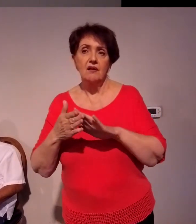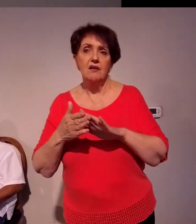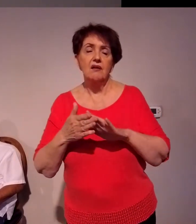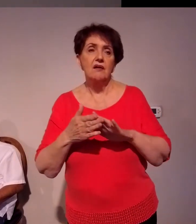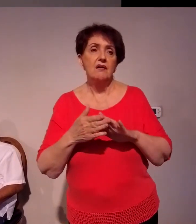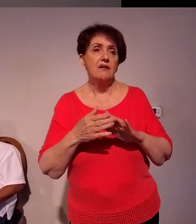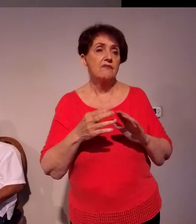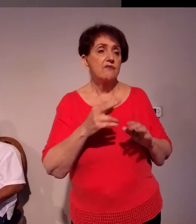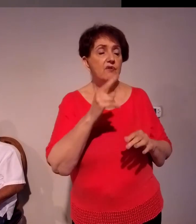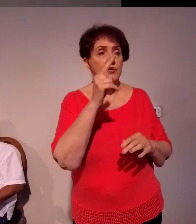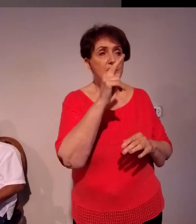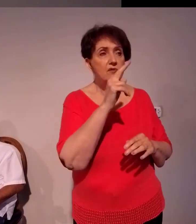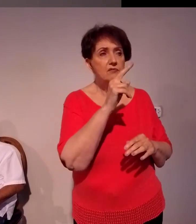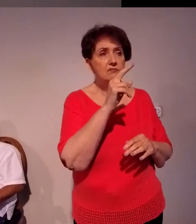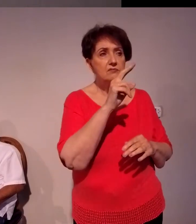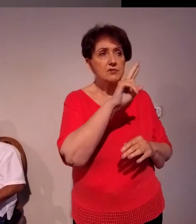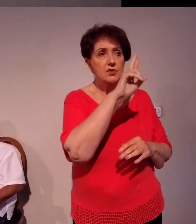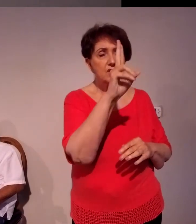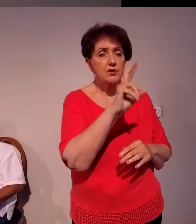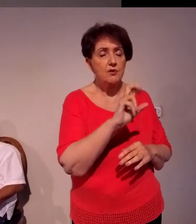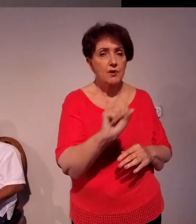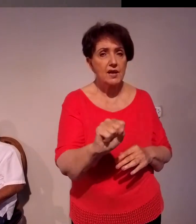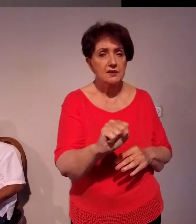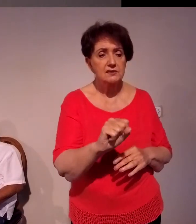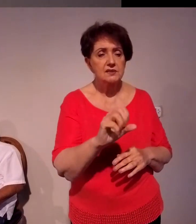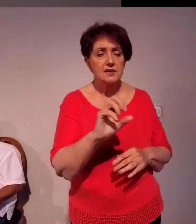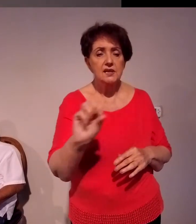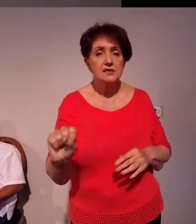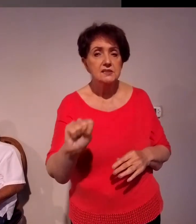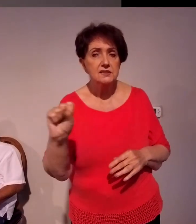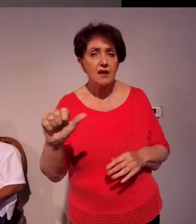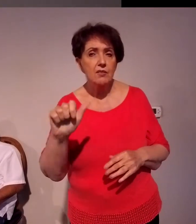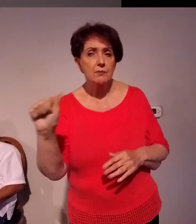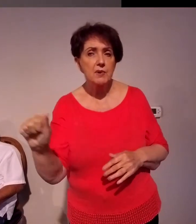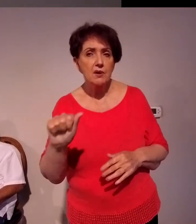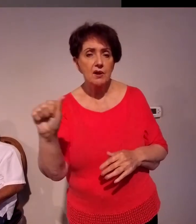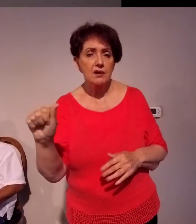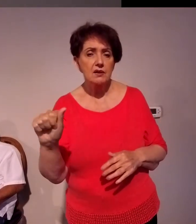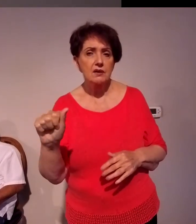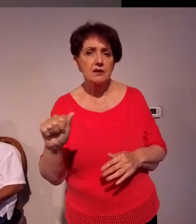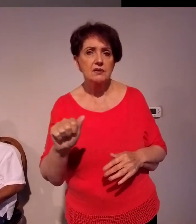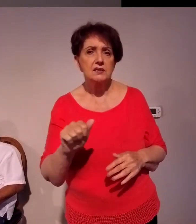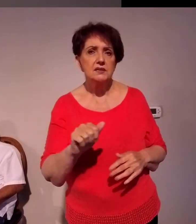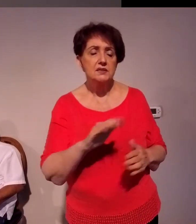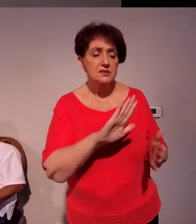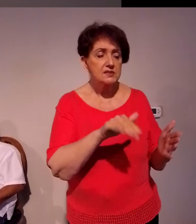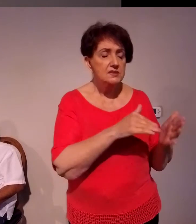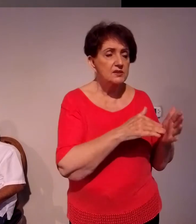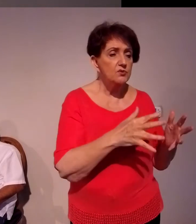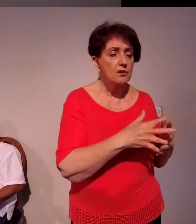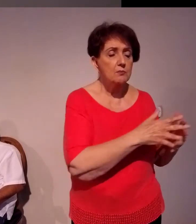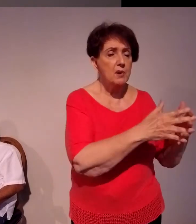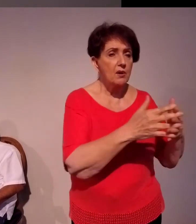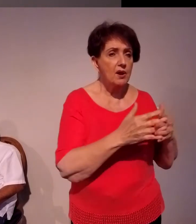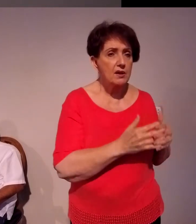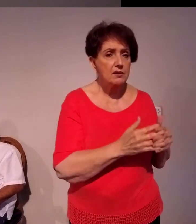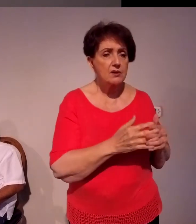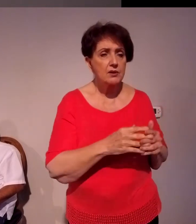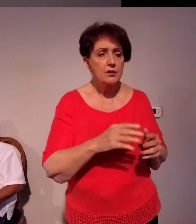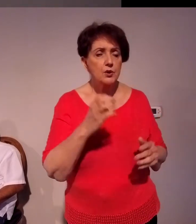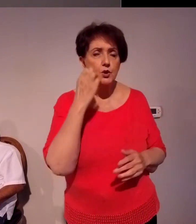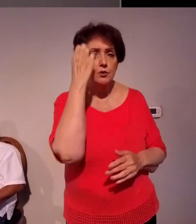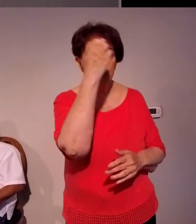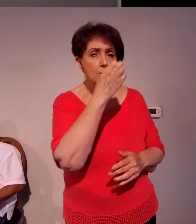for North America, South America, Central America, for Europe and Asia,